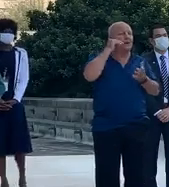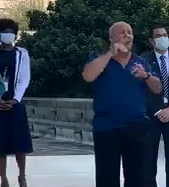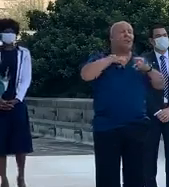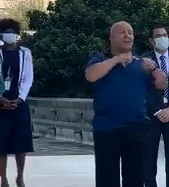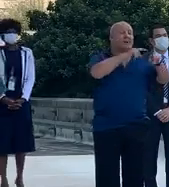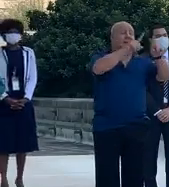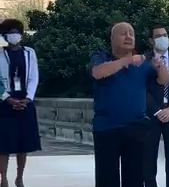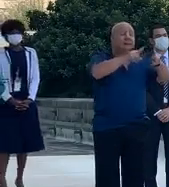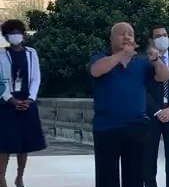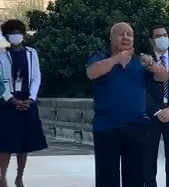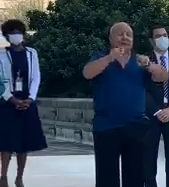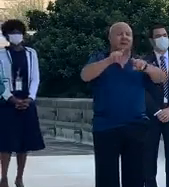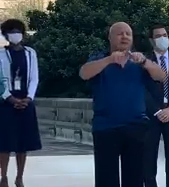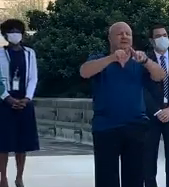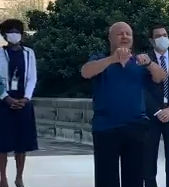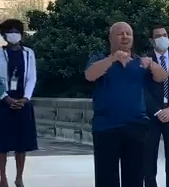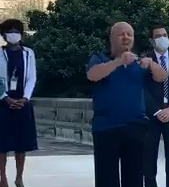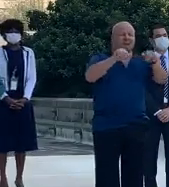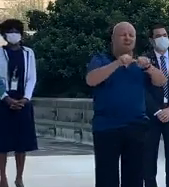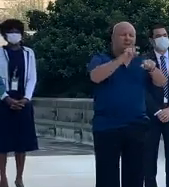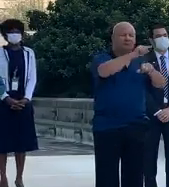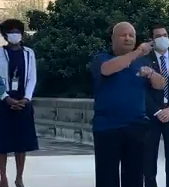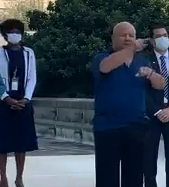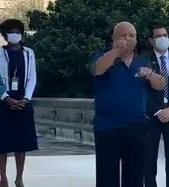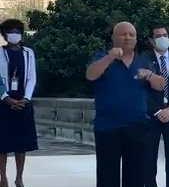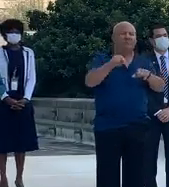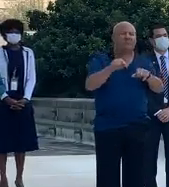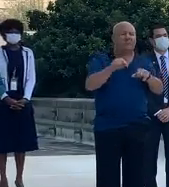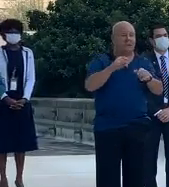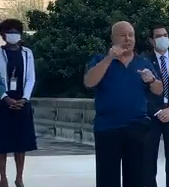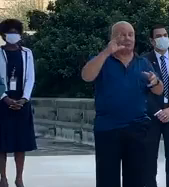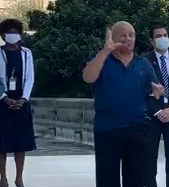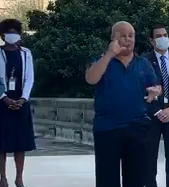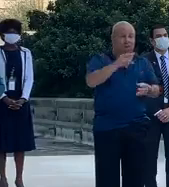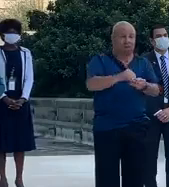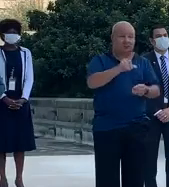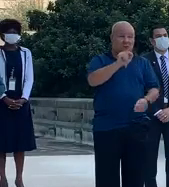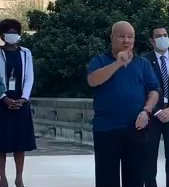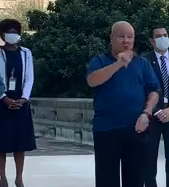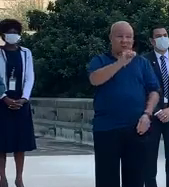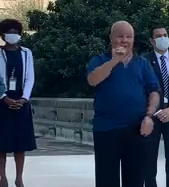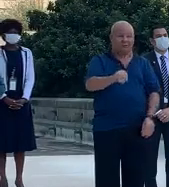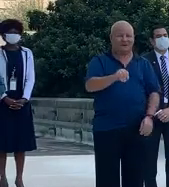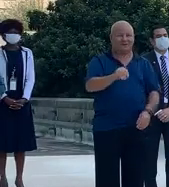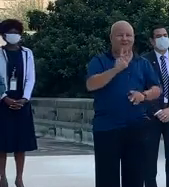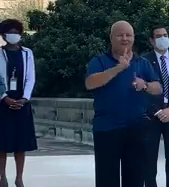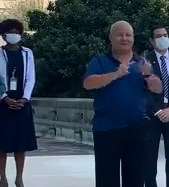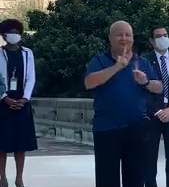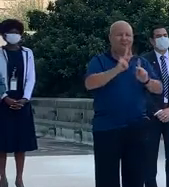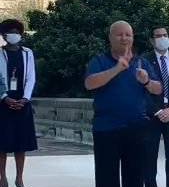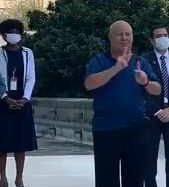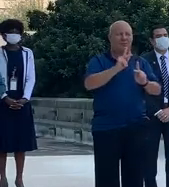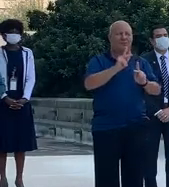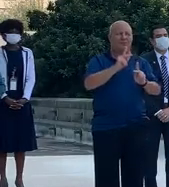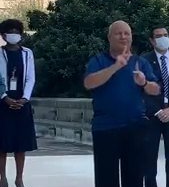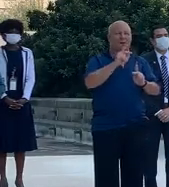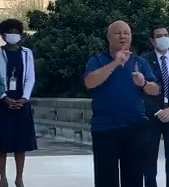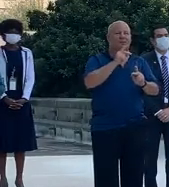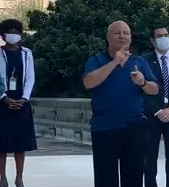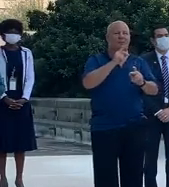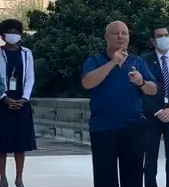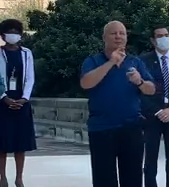up those mobile testing sites, really made up 20% the population as relates to who